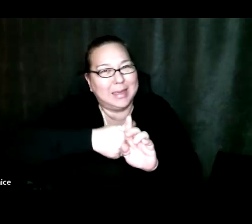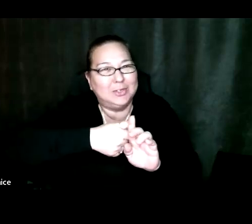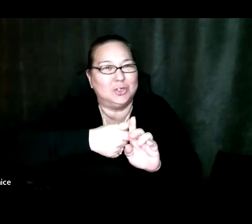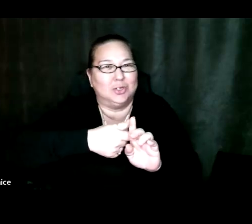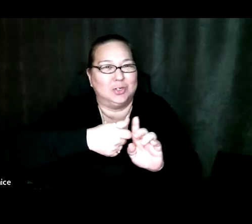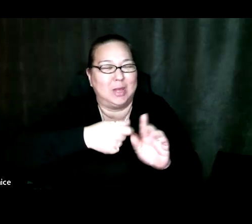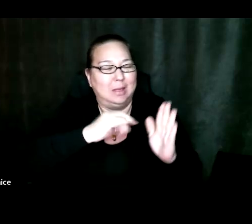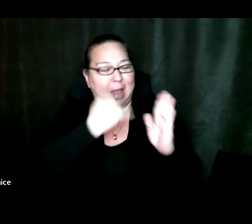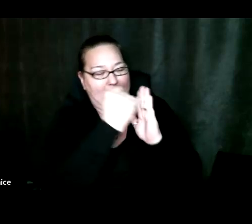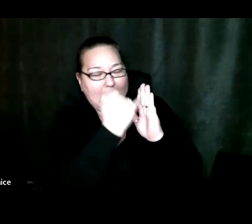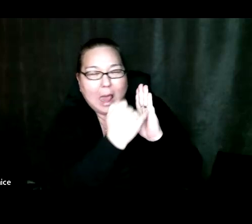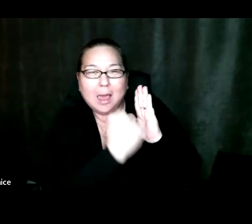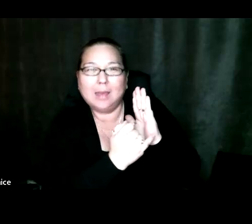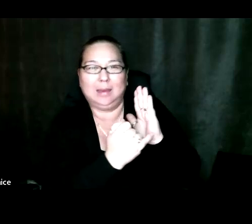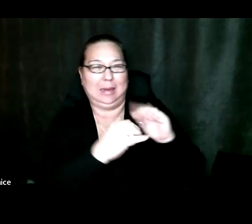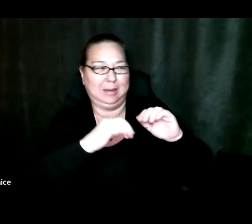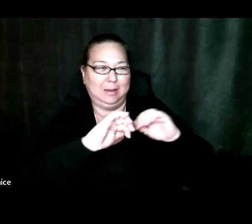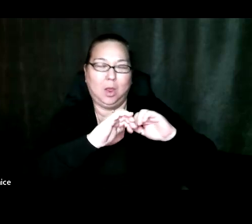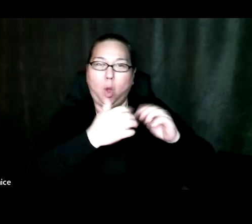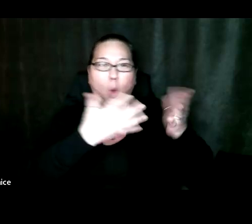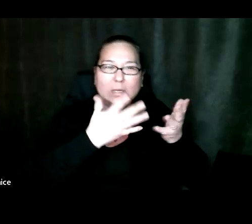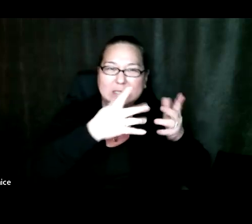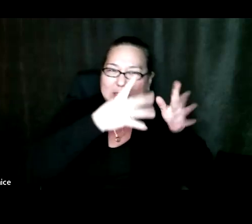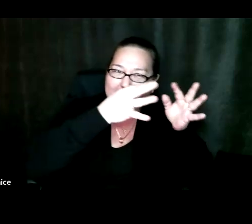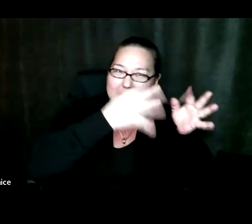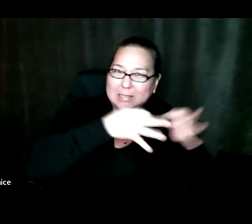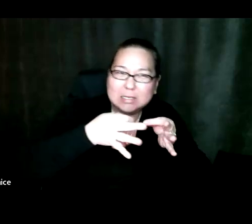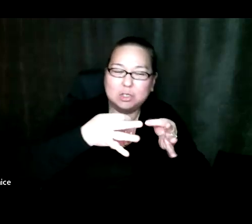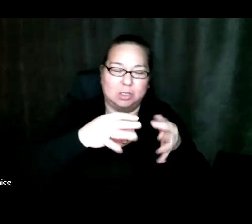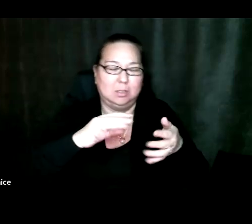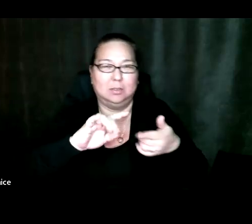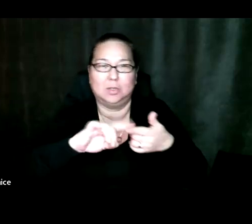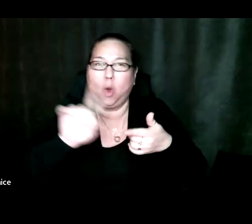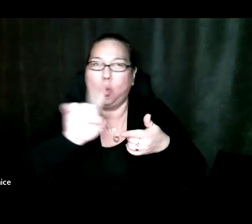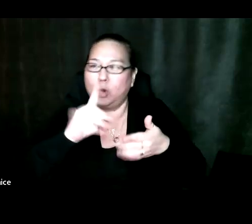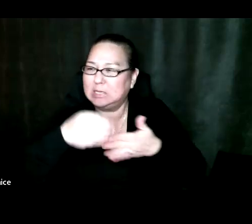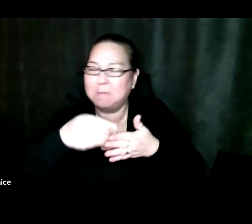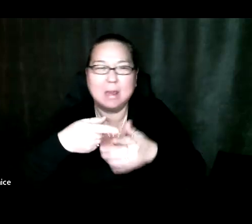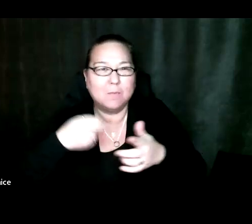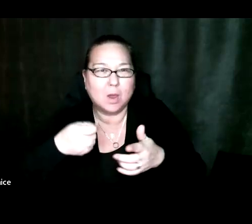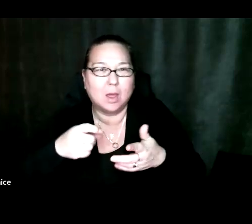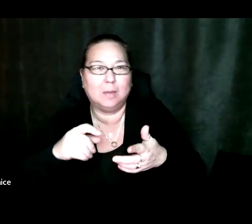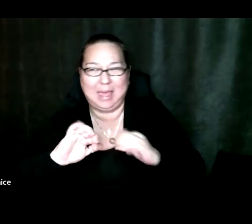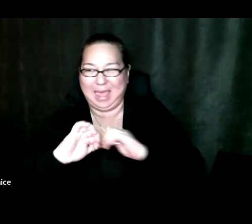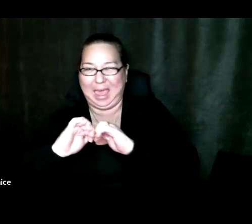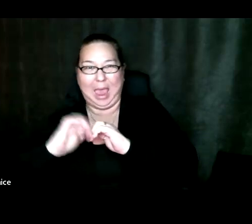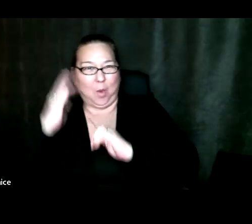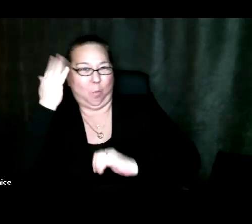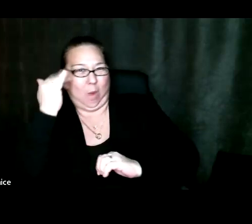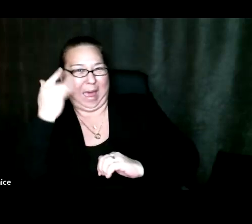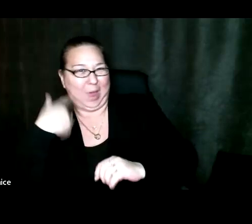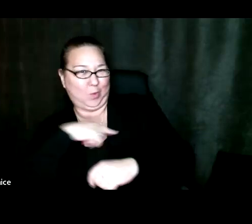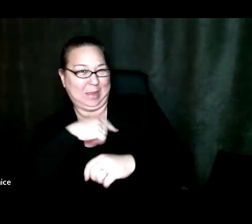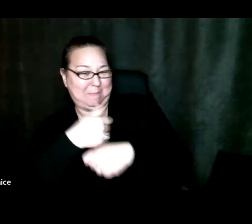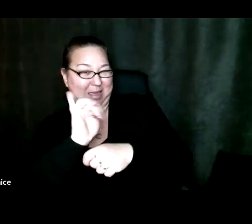made, how they were made, and every dollar that every school got, where it came from. So that means any